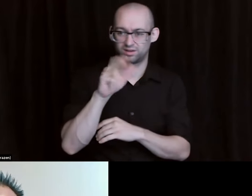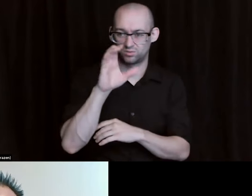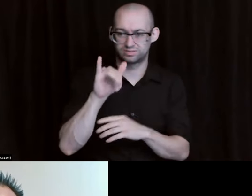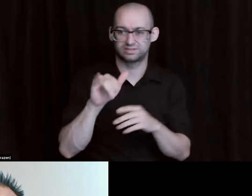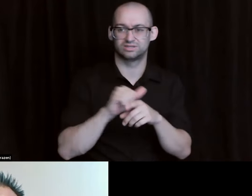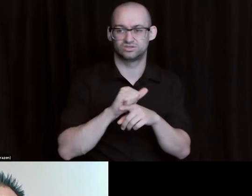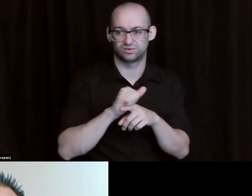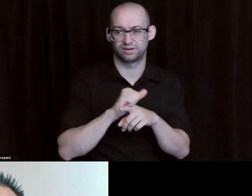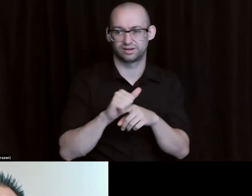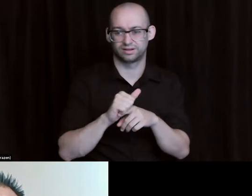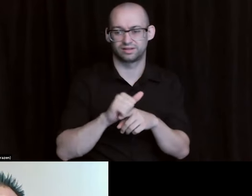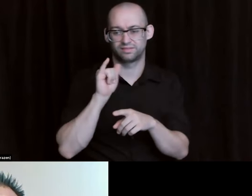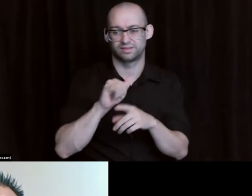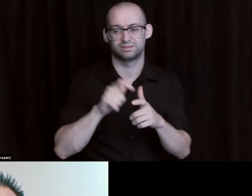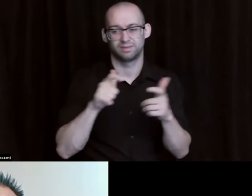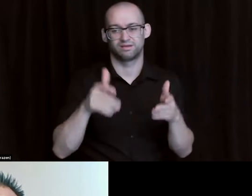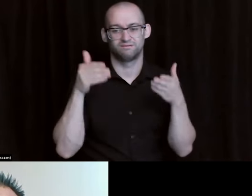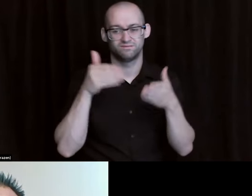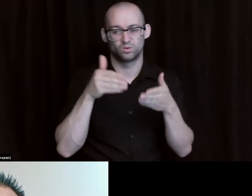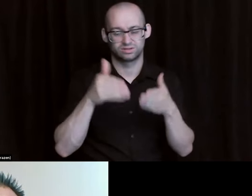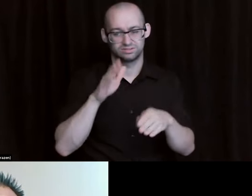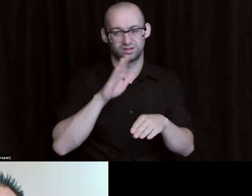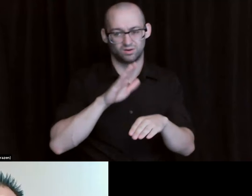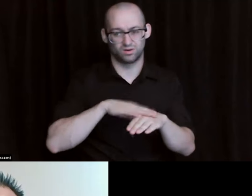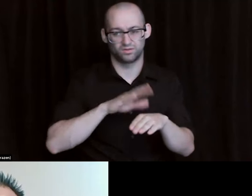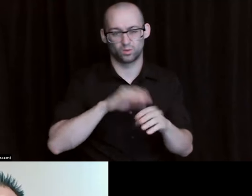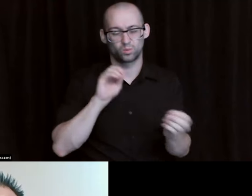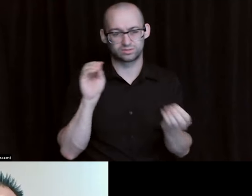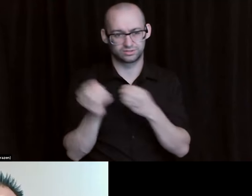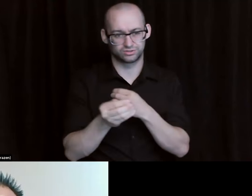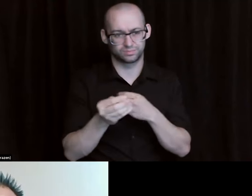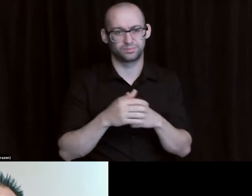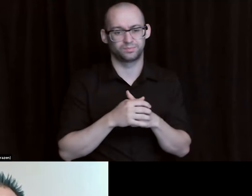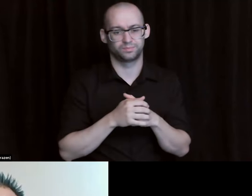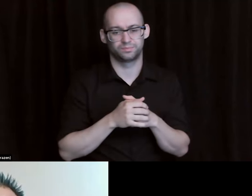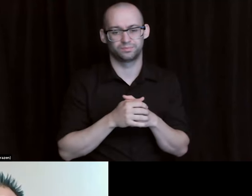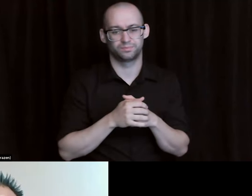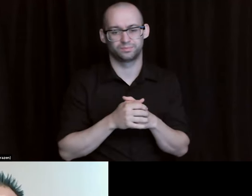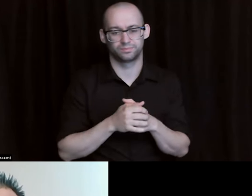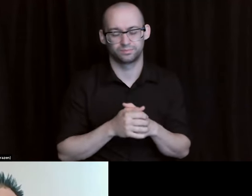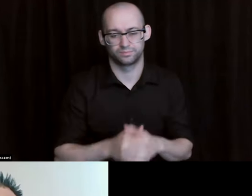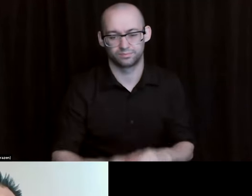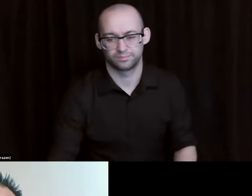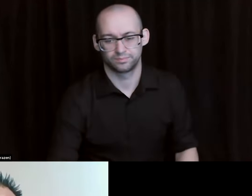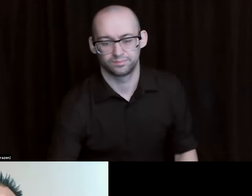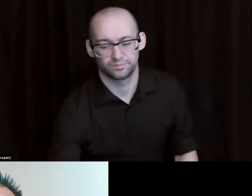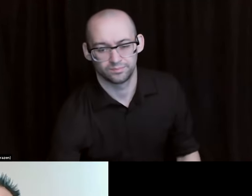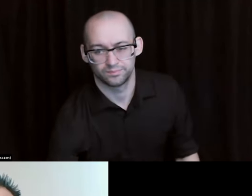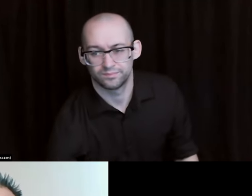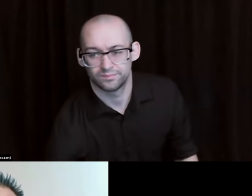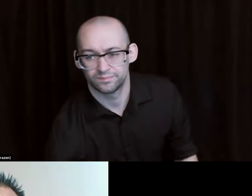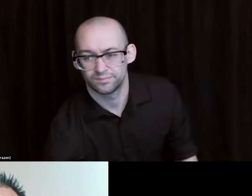sounds like that's a big focus of your organization, specifically like in this on the Central Coast and within your community. Yes,